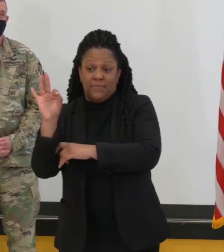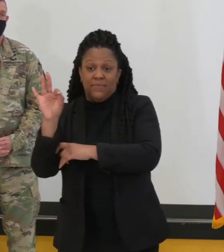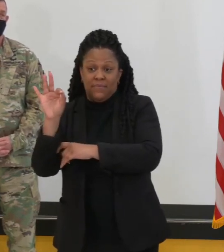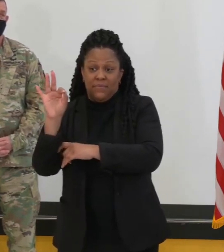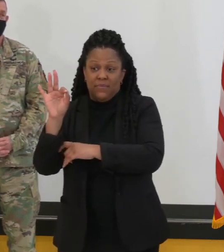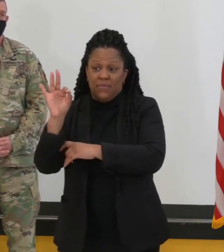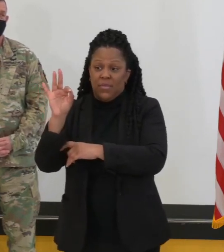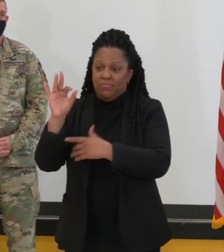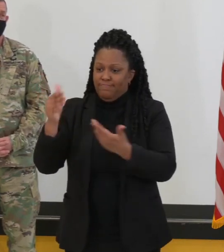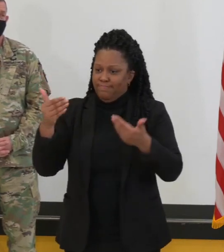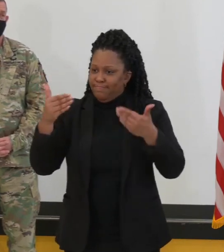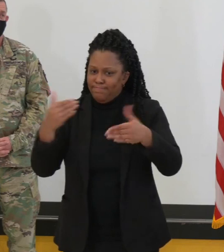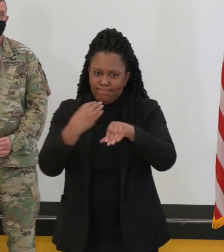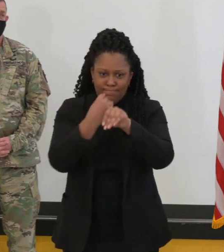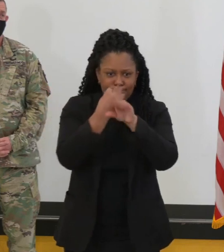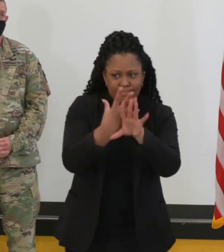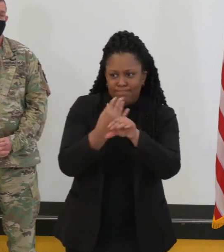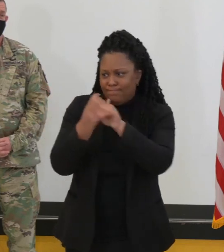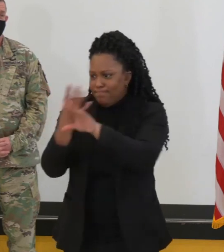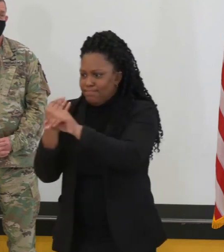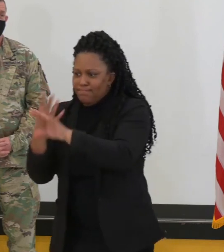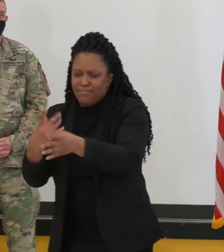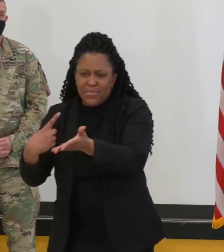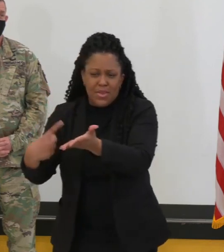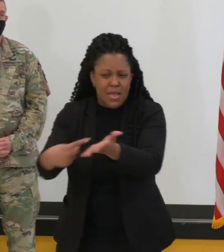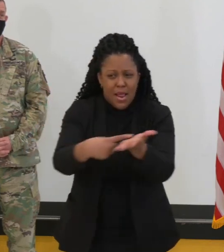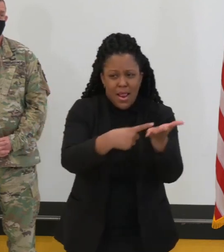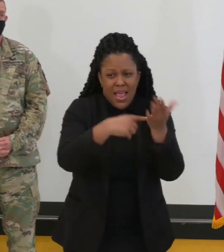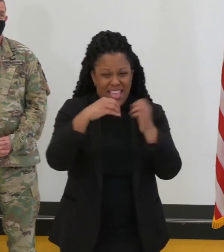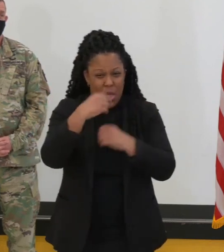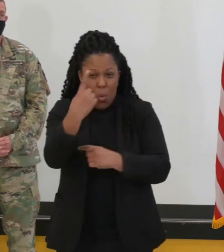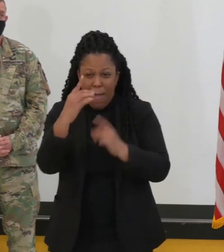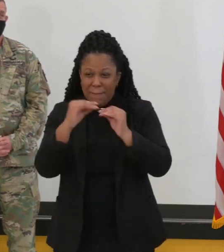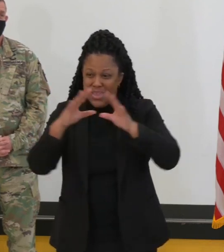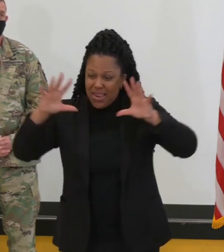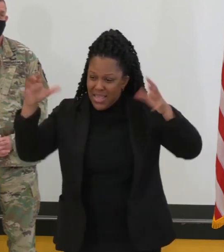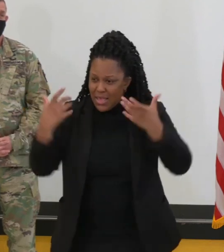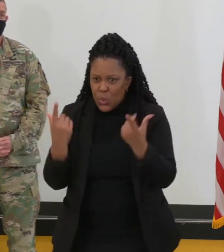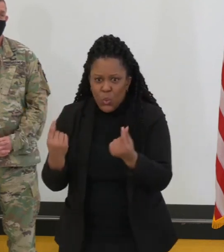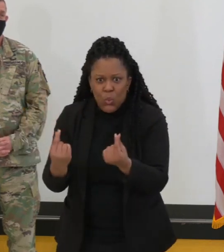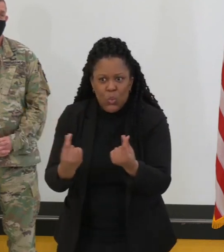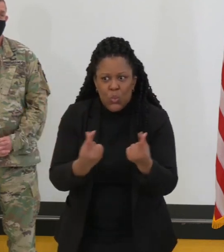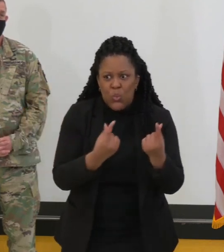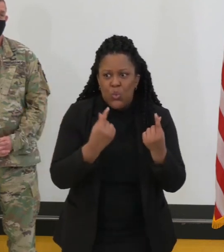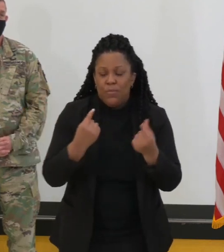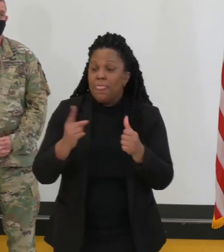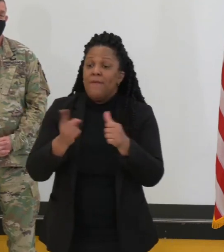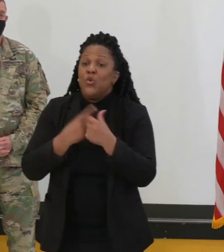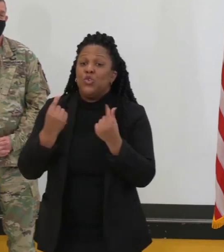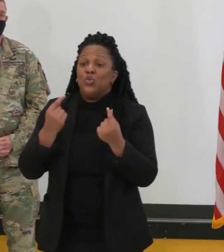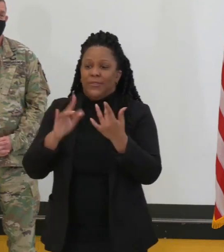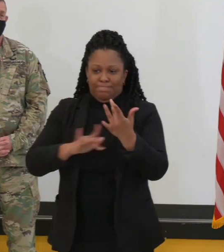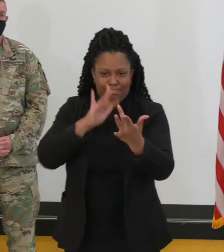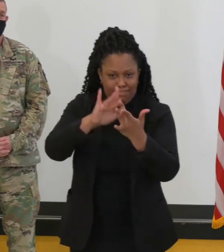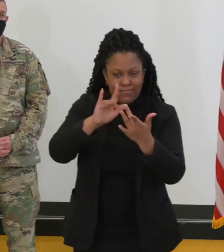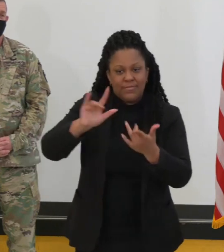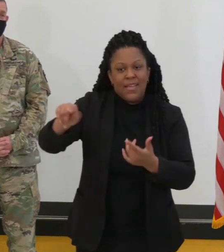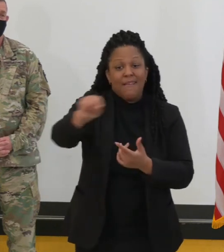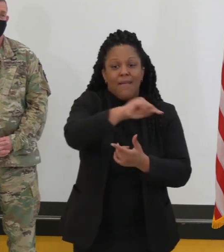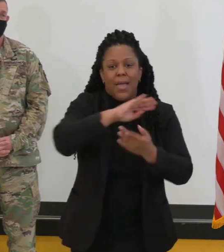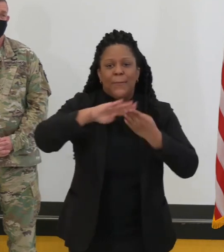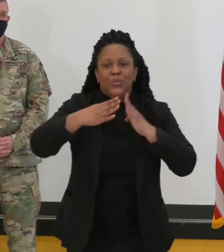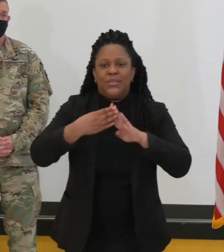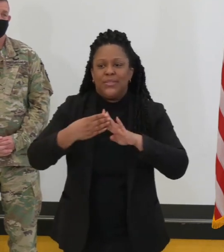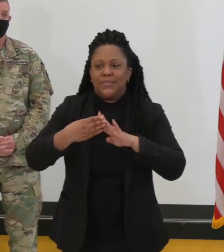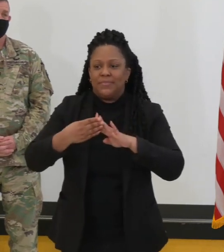saying, first thing we want you to do is to talk to your community. Reach out to your community so that you know what's going